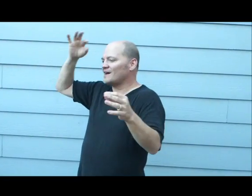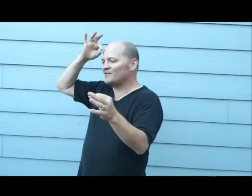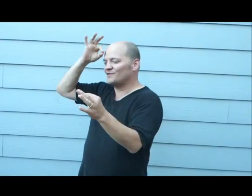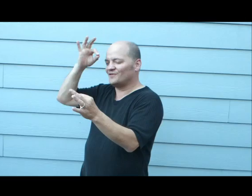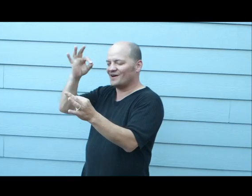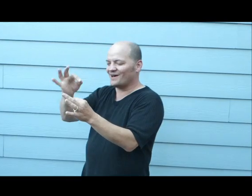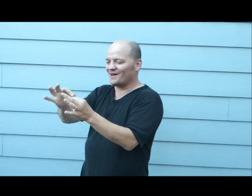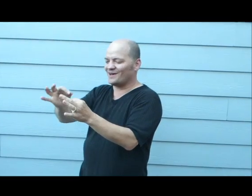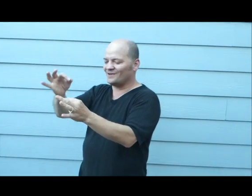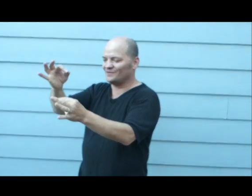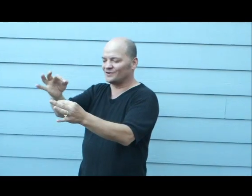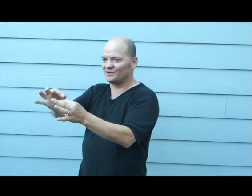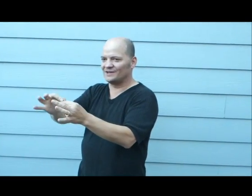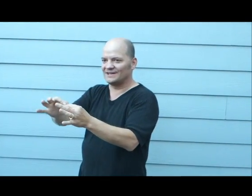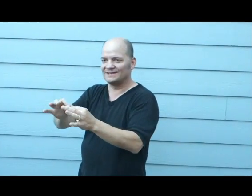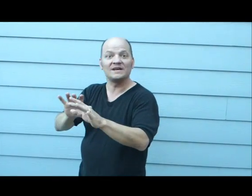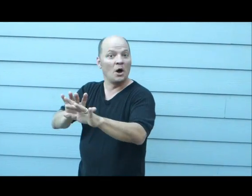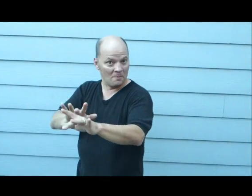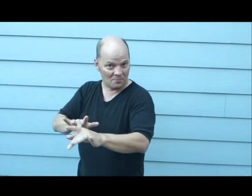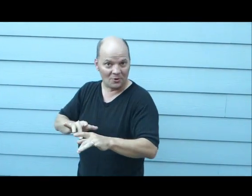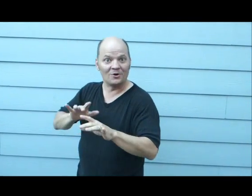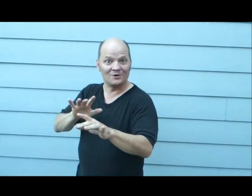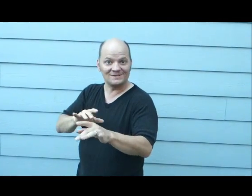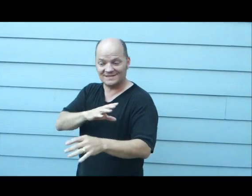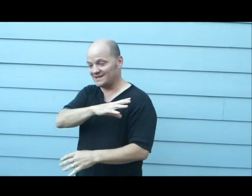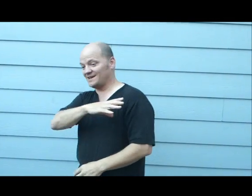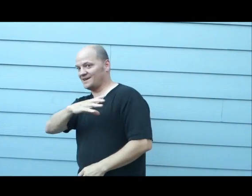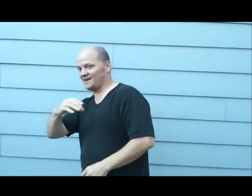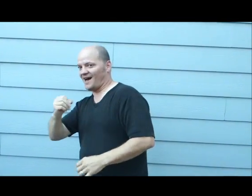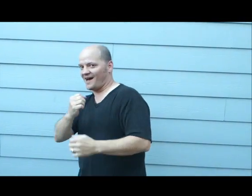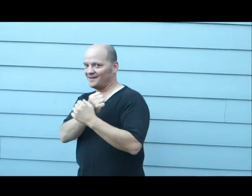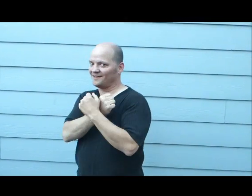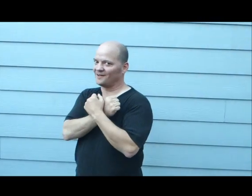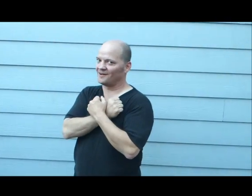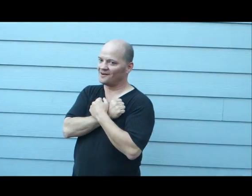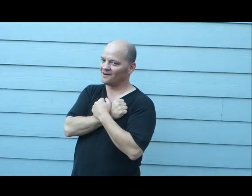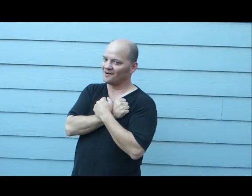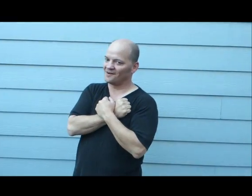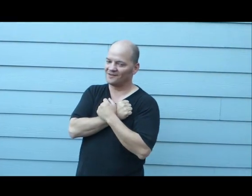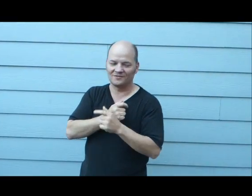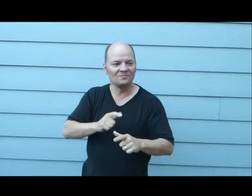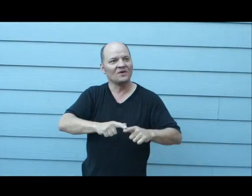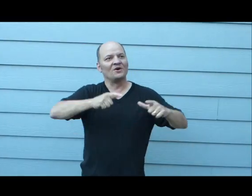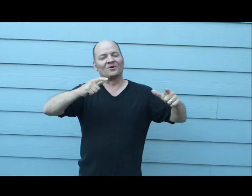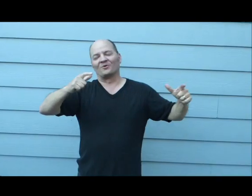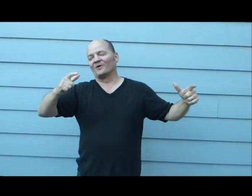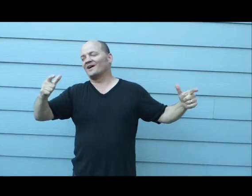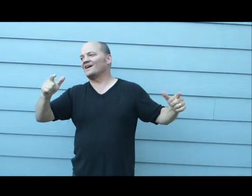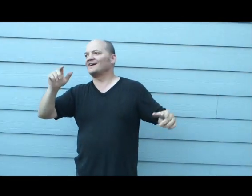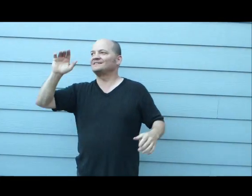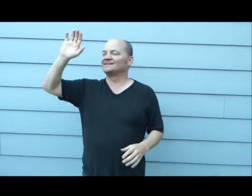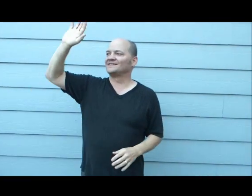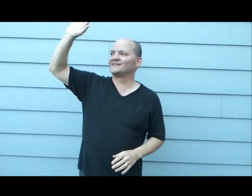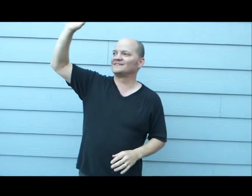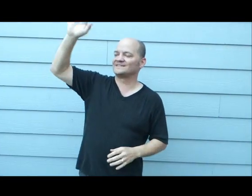great faithfulness, mercy, and love. Great is